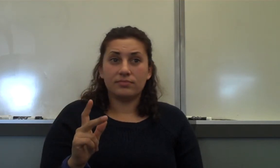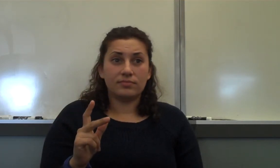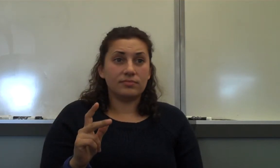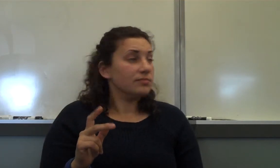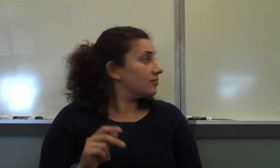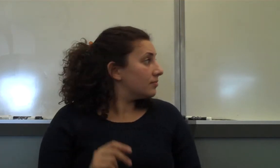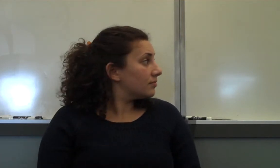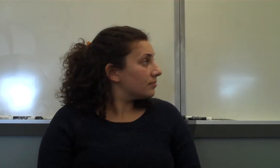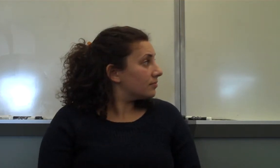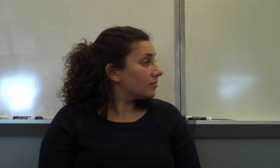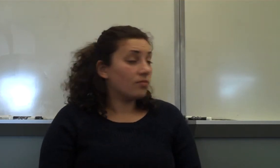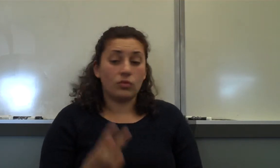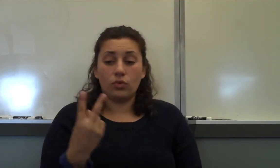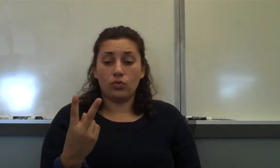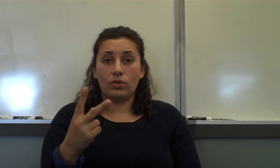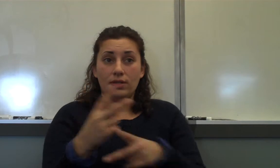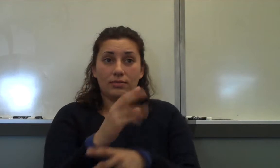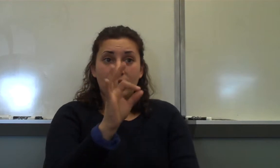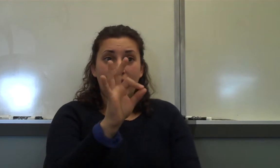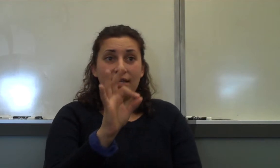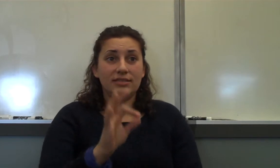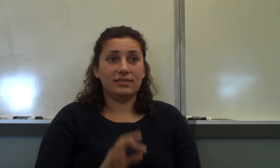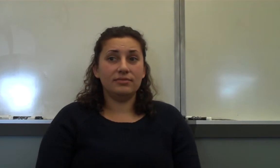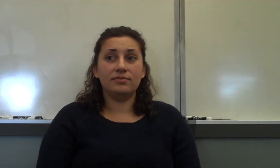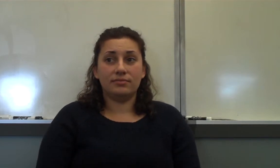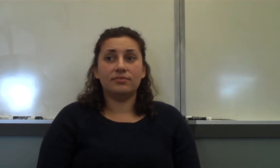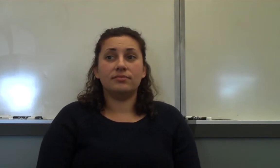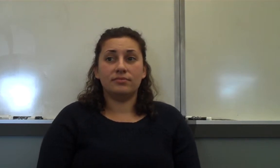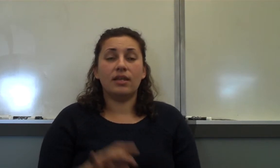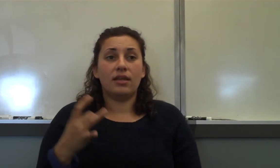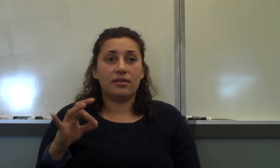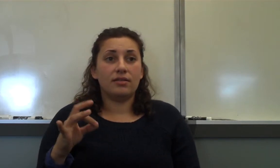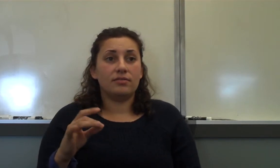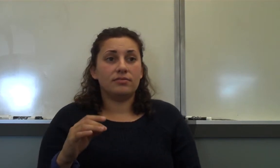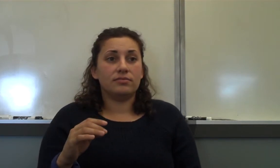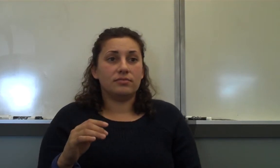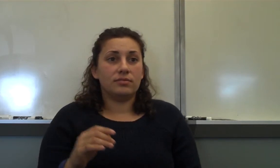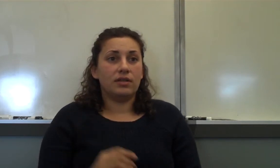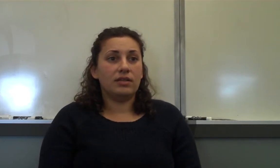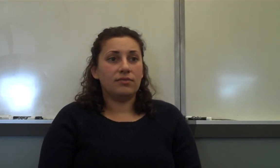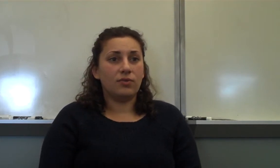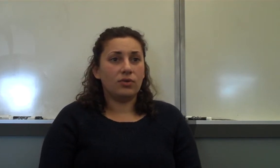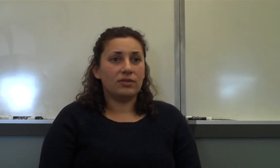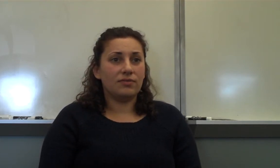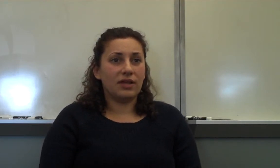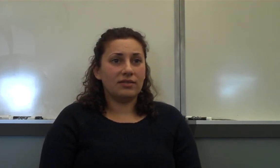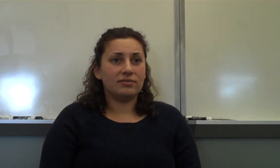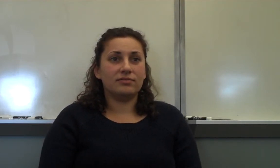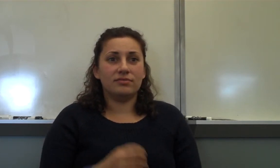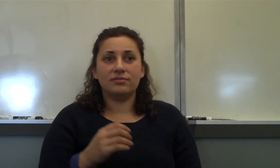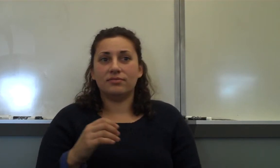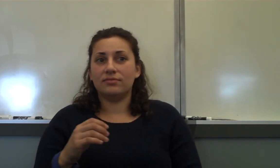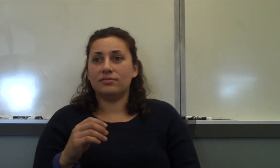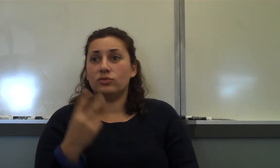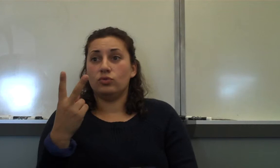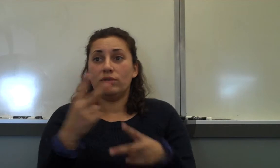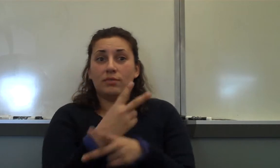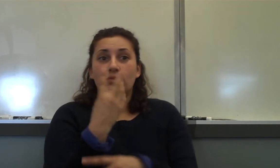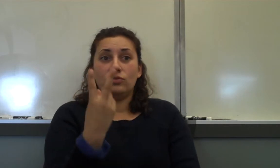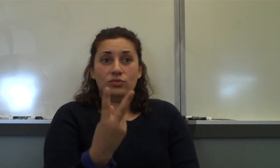All right, now 2 times 9? 18. 18. So the 8 goes there and 1 there. 2 times 2? 4 and And 5.